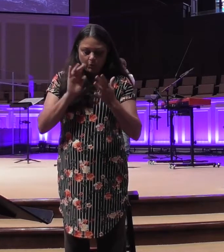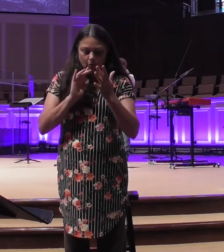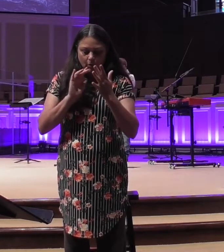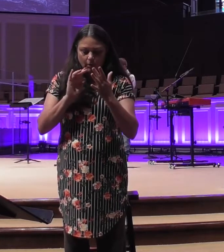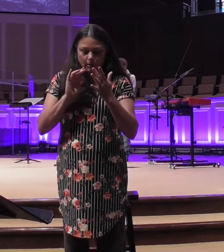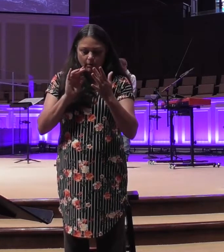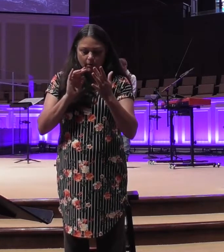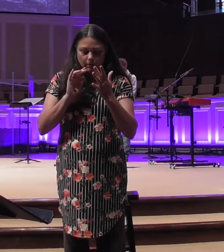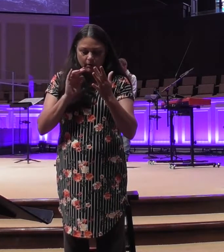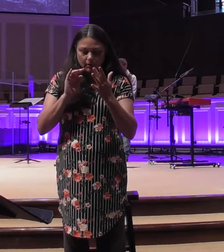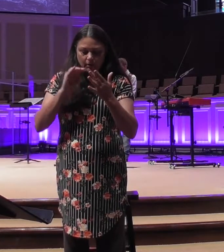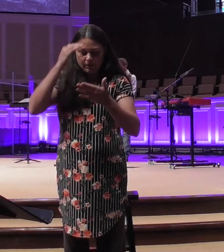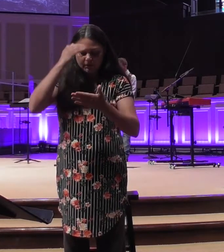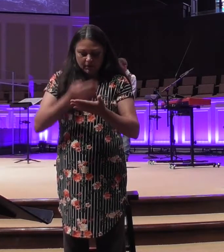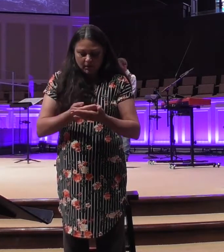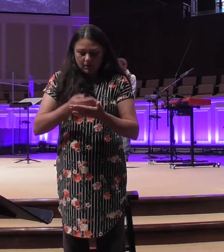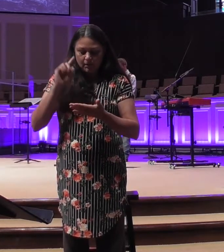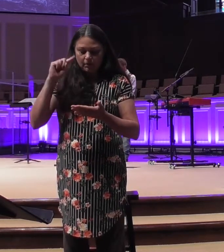the only thing